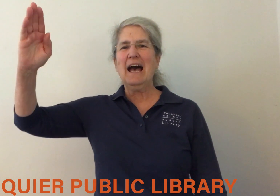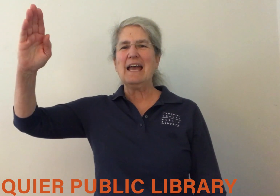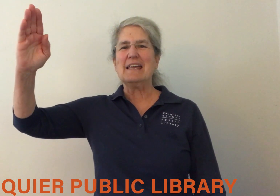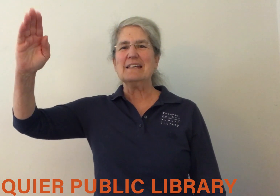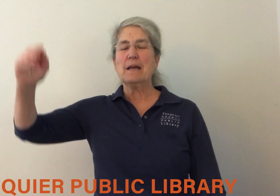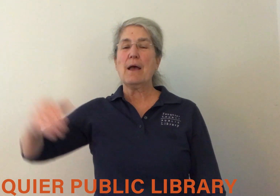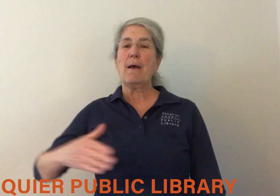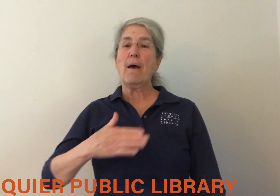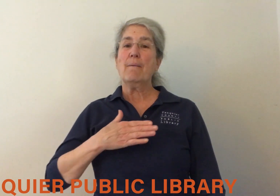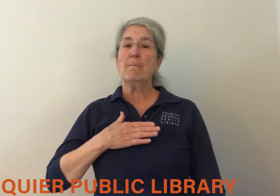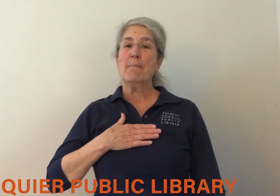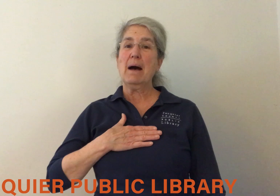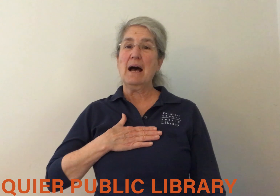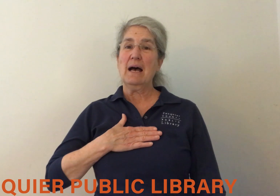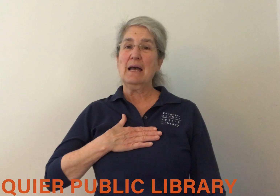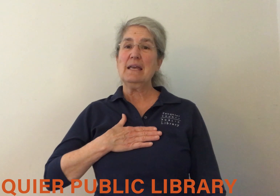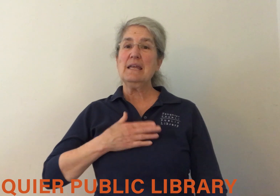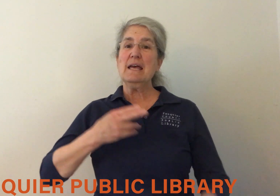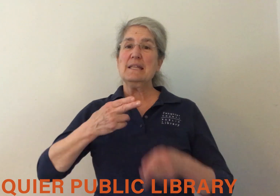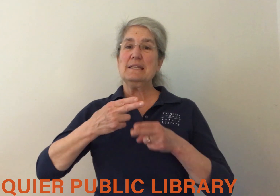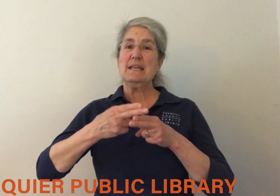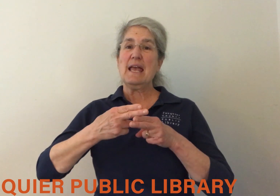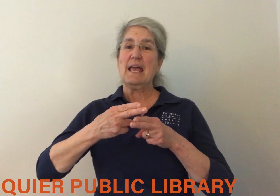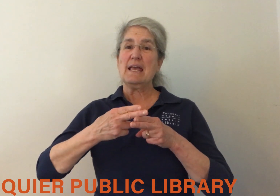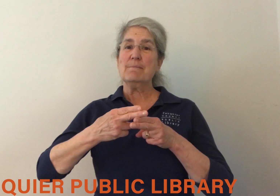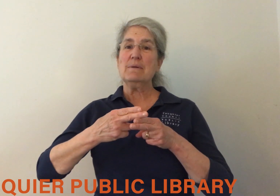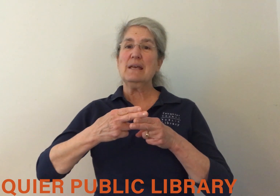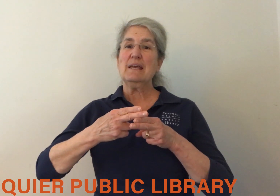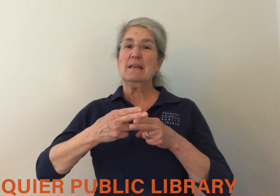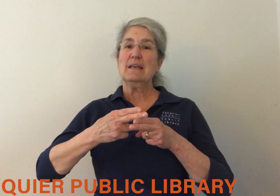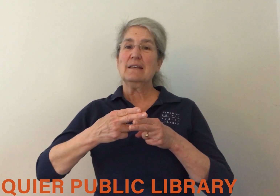Hi, my name